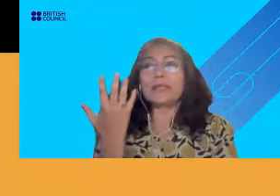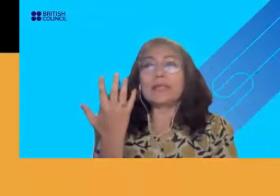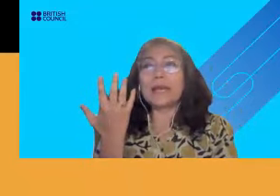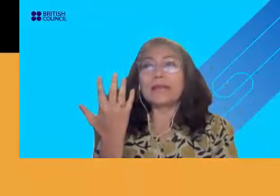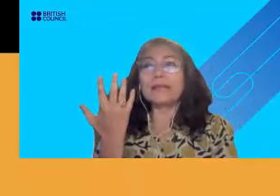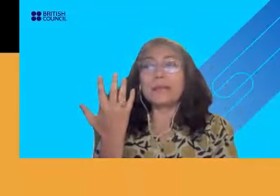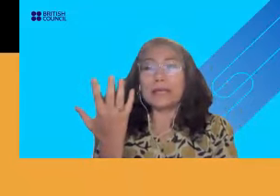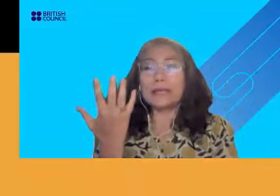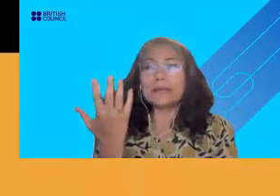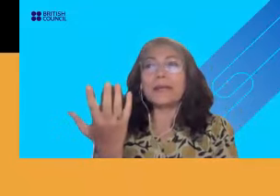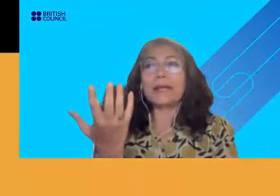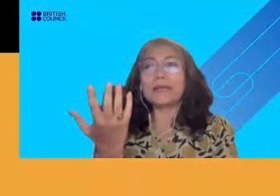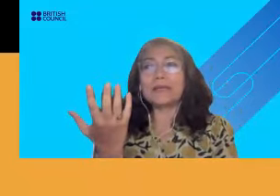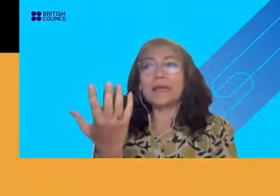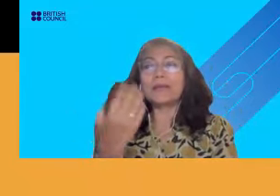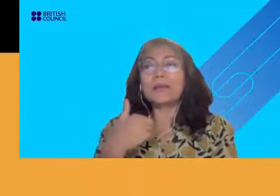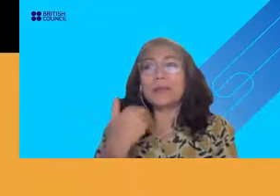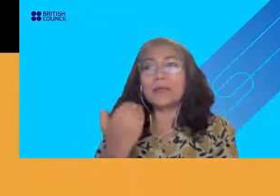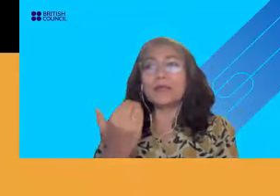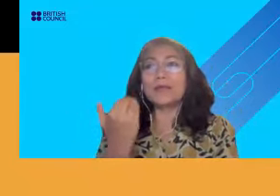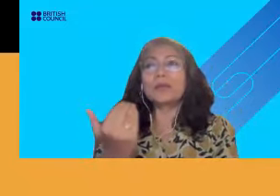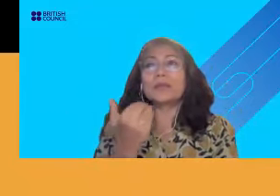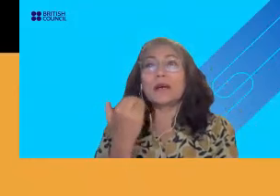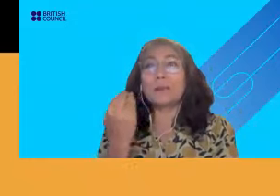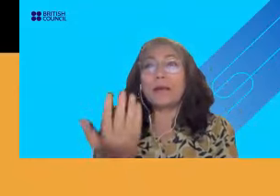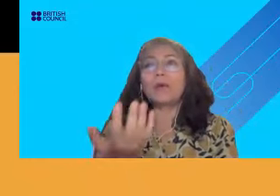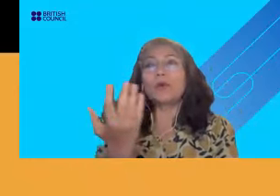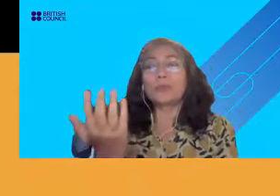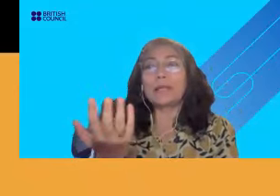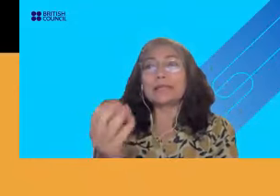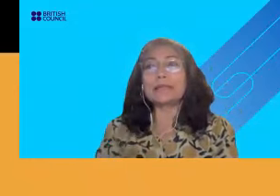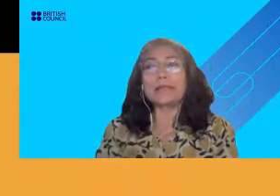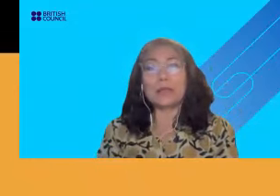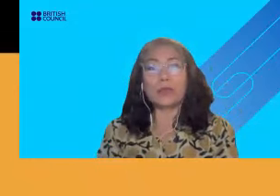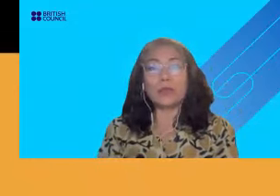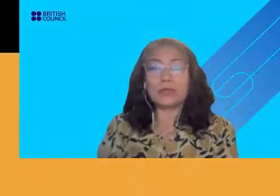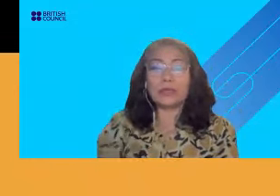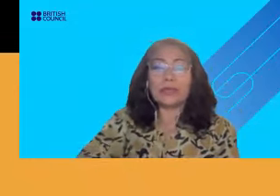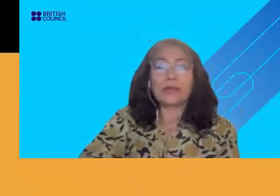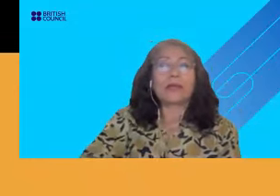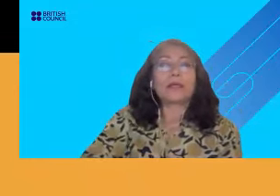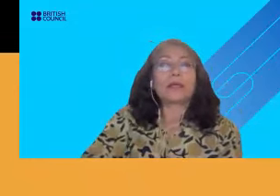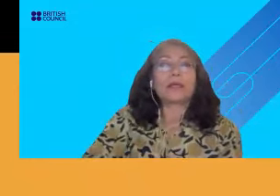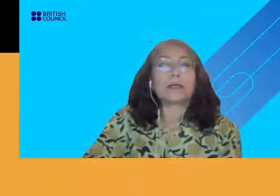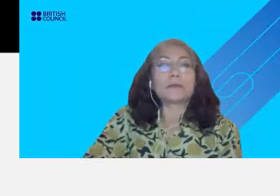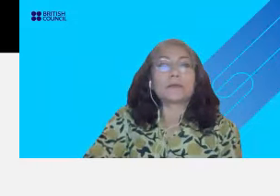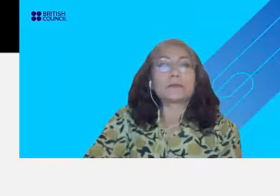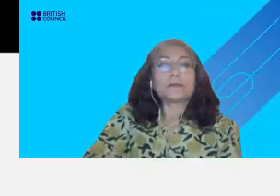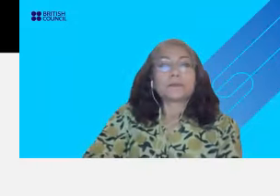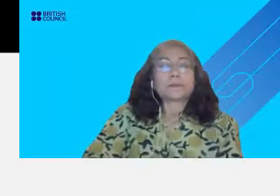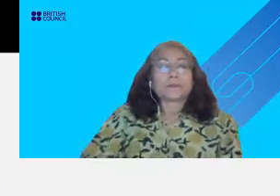you carry a plastic bag, it's fine, but we reduce the amount of plastic that we're using.